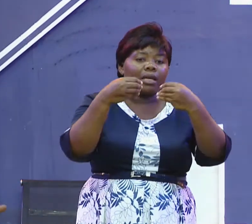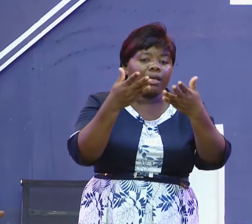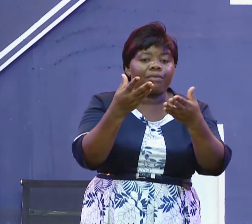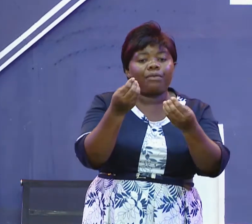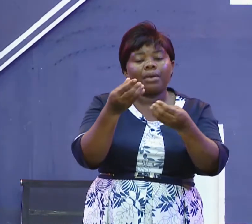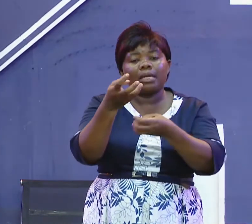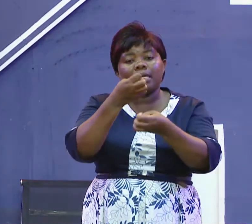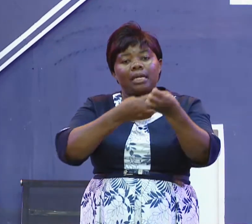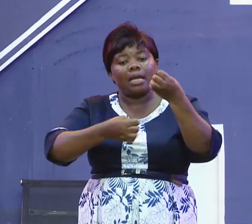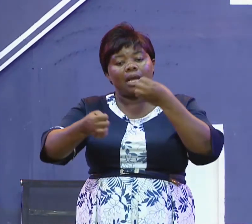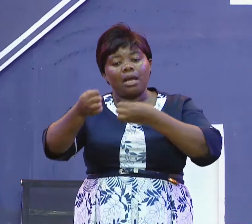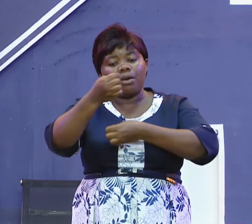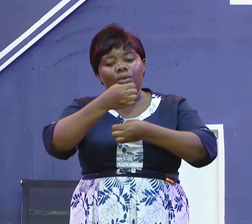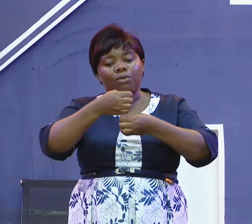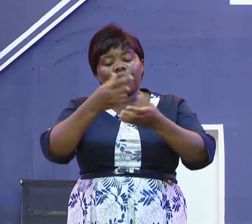money.